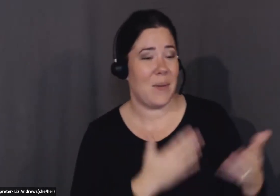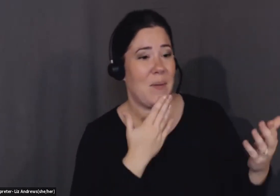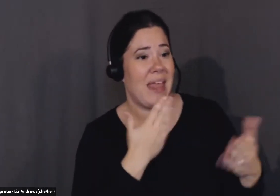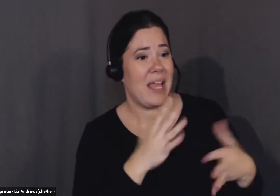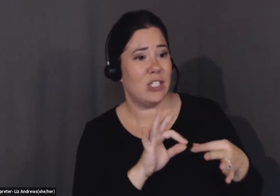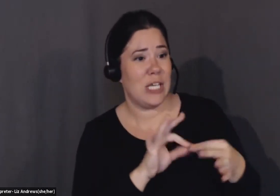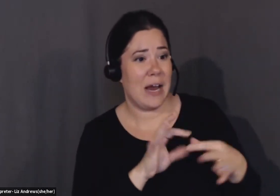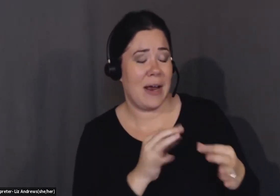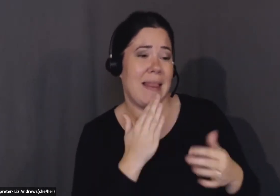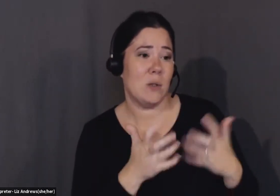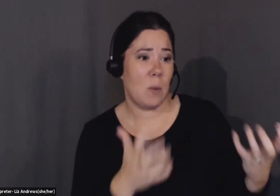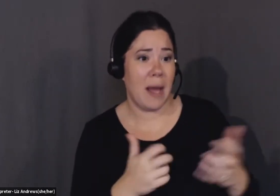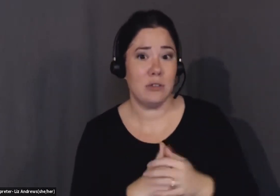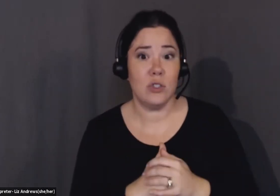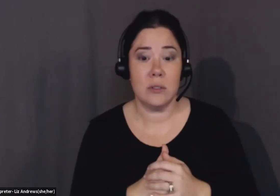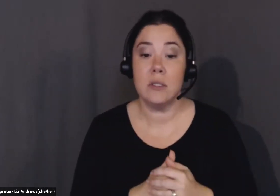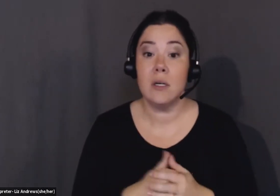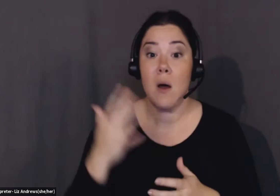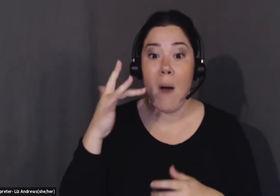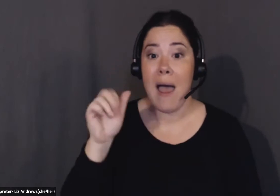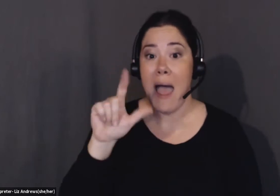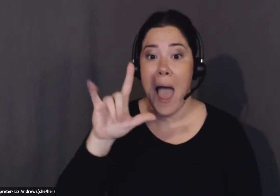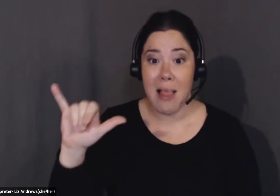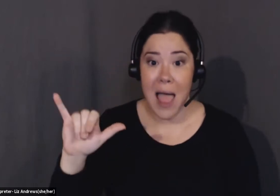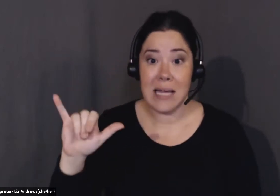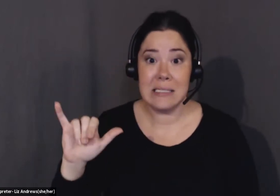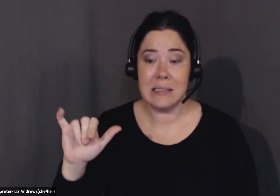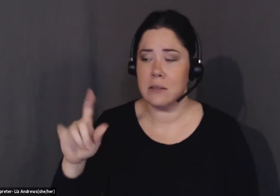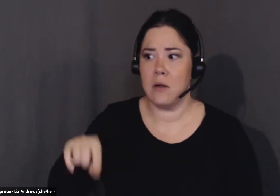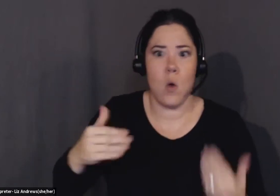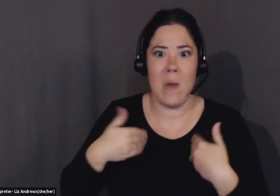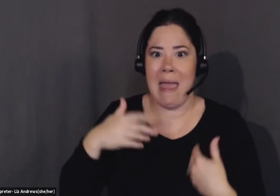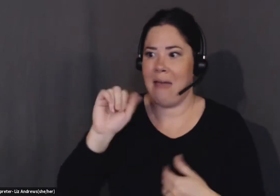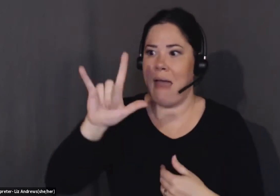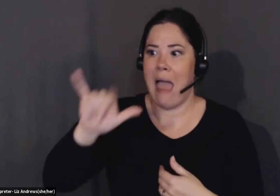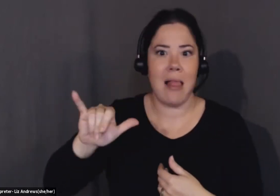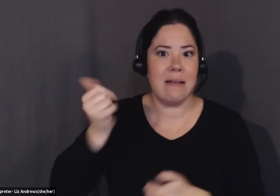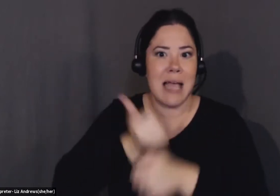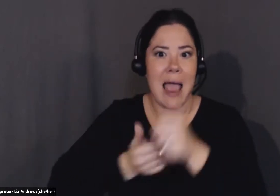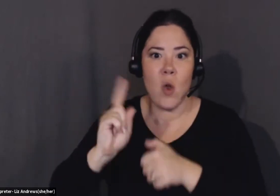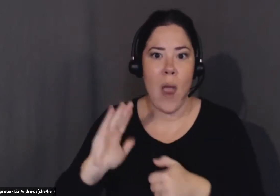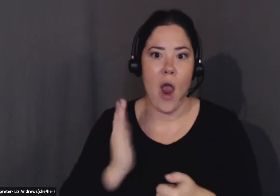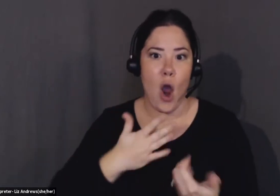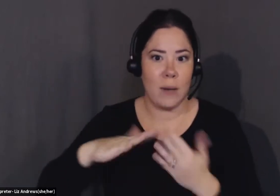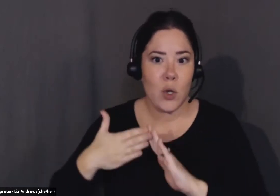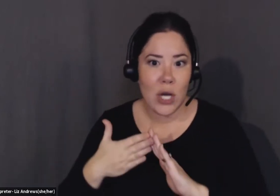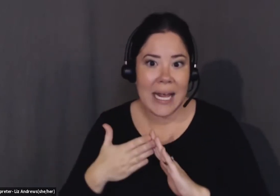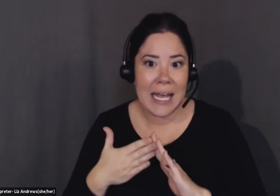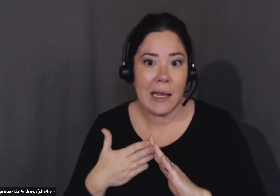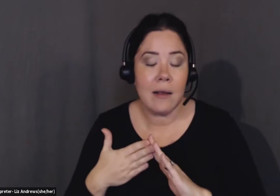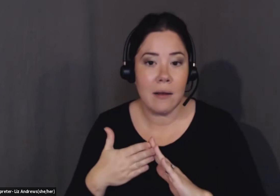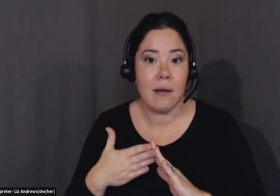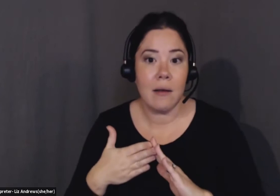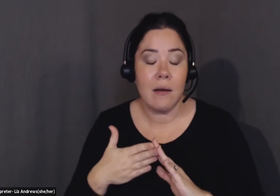Thank you so much, because allies, we have allies everywhere in our community, and